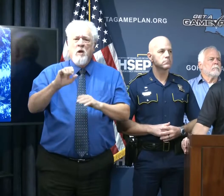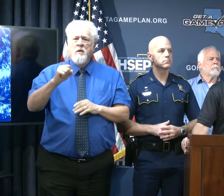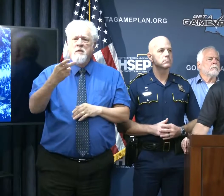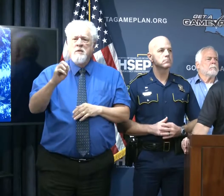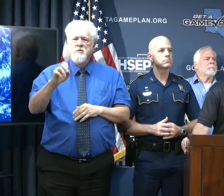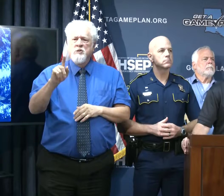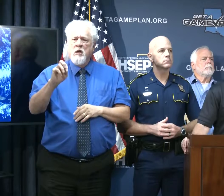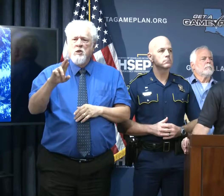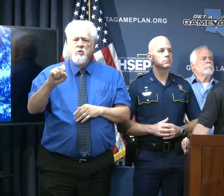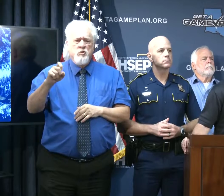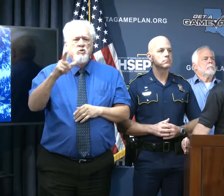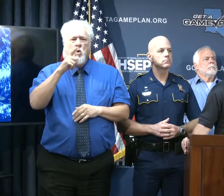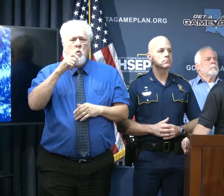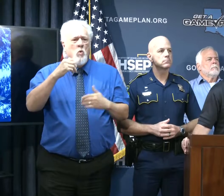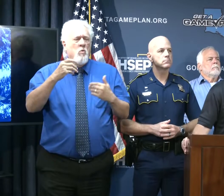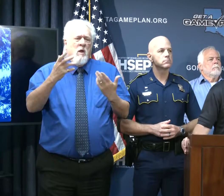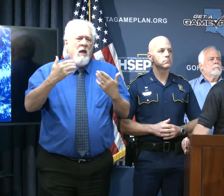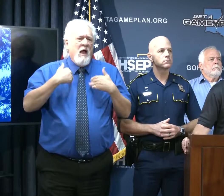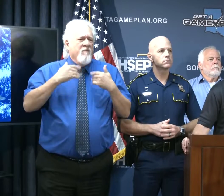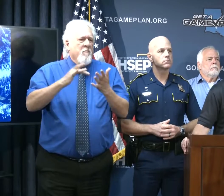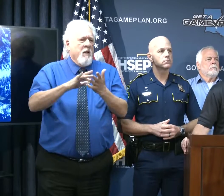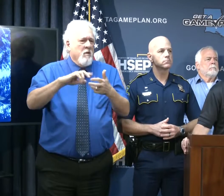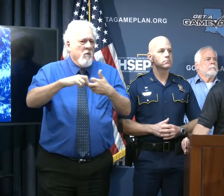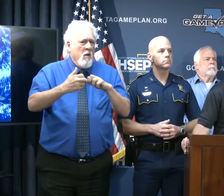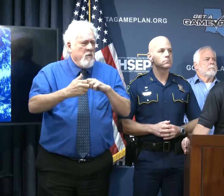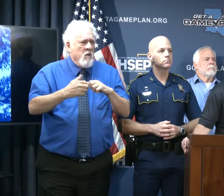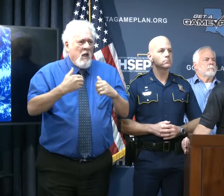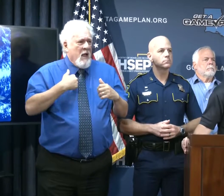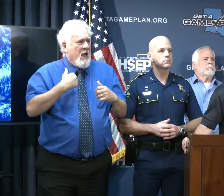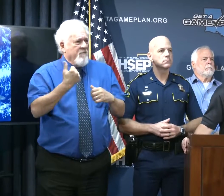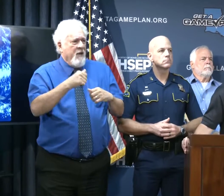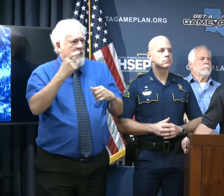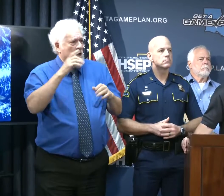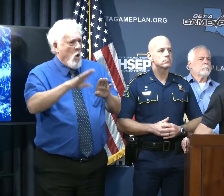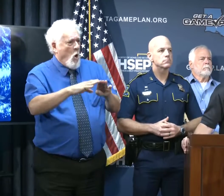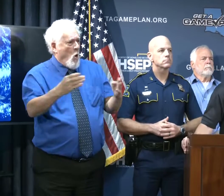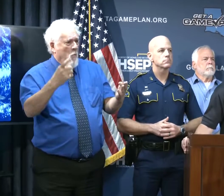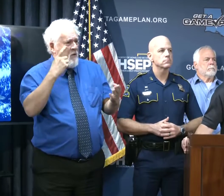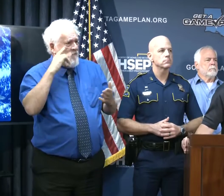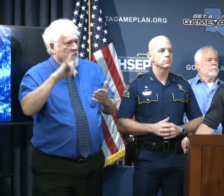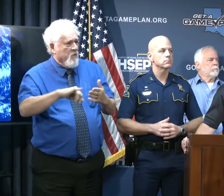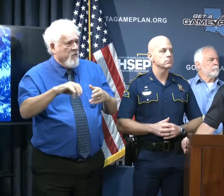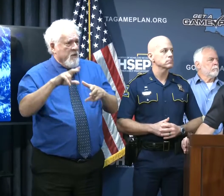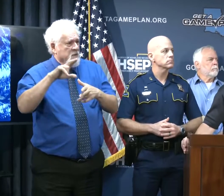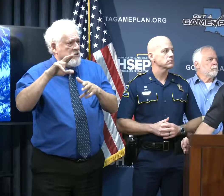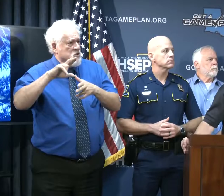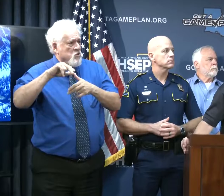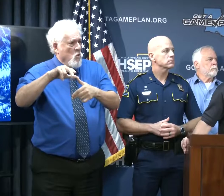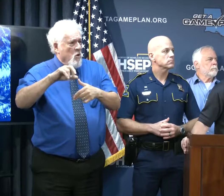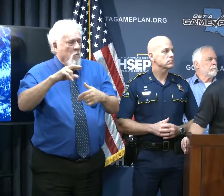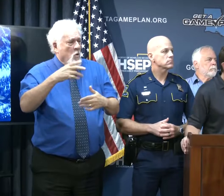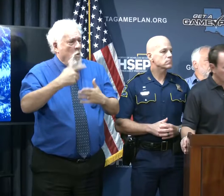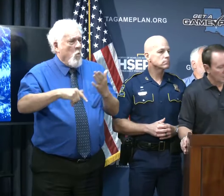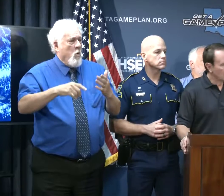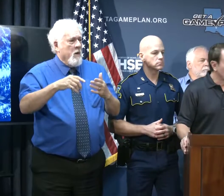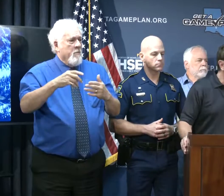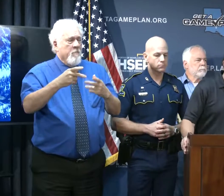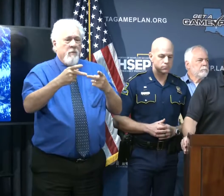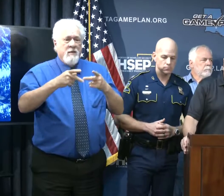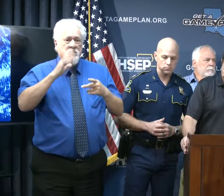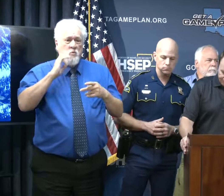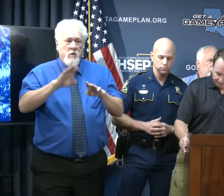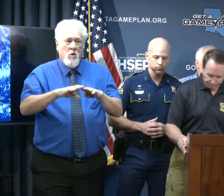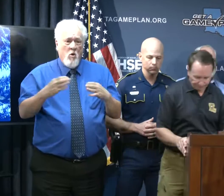medically vulnerable people. Can you tell us what has been opened for this storm or what you are prepared to open for this storm?